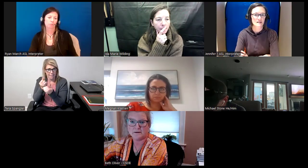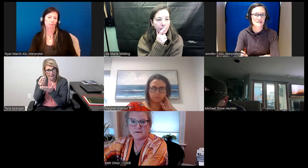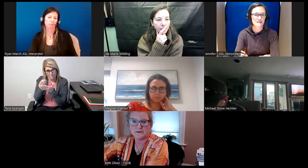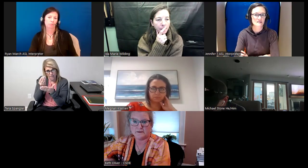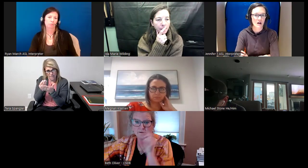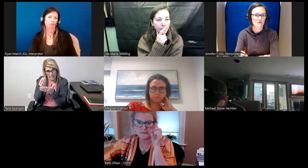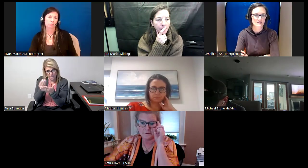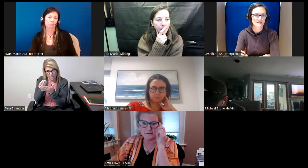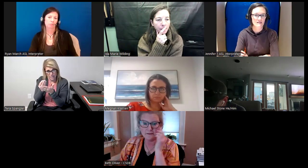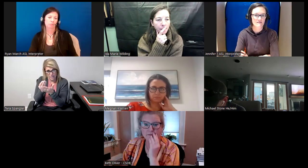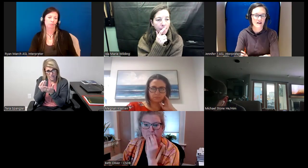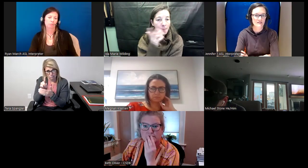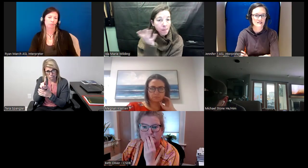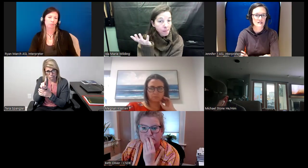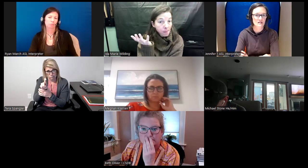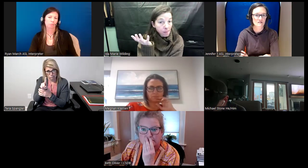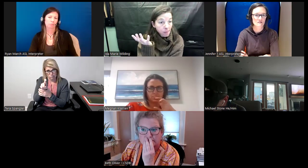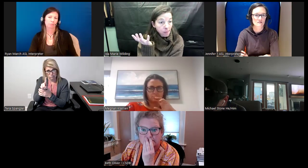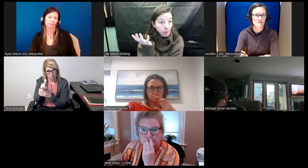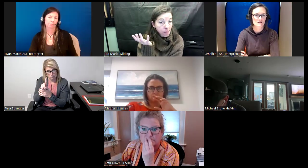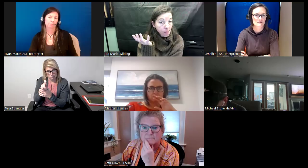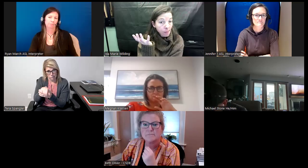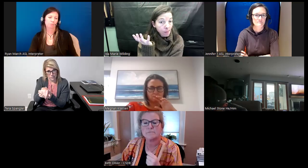district does not receive that funding?